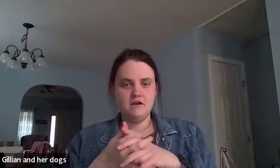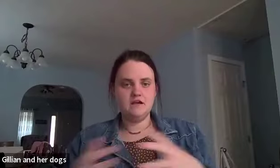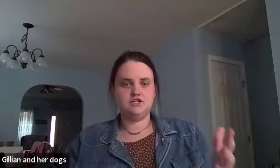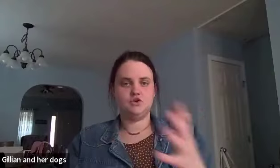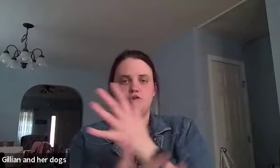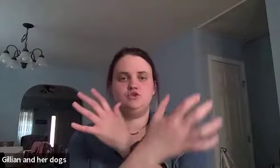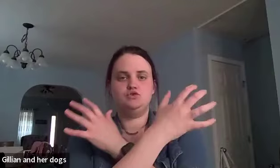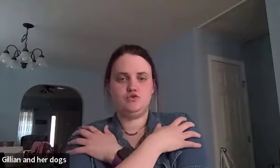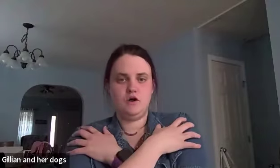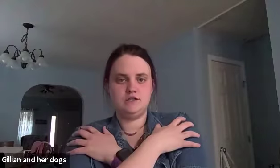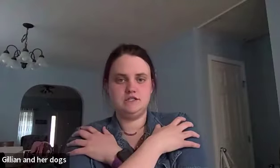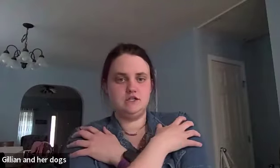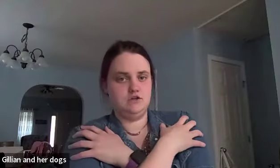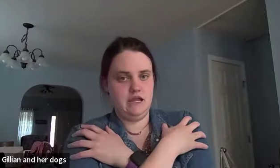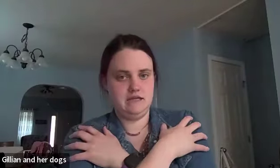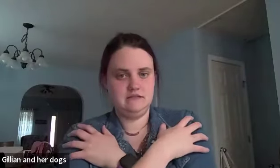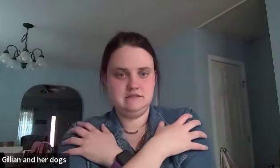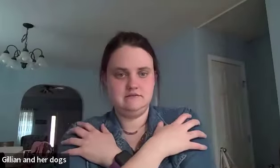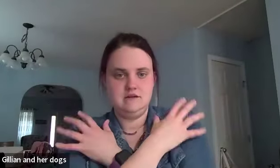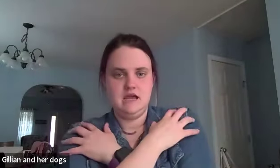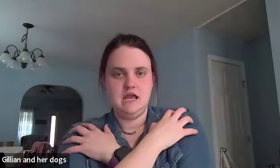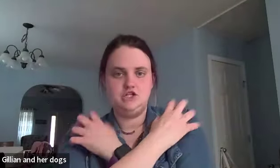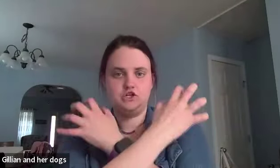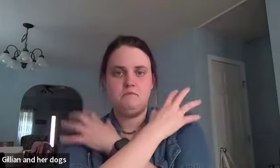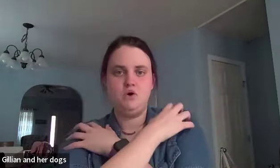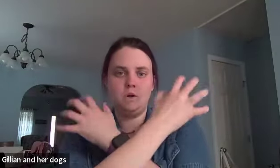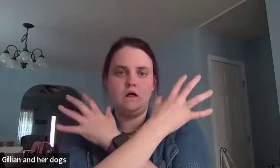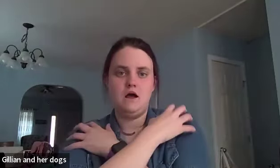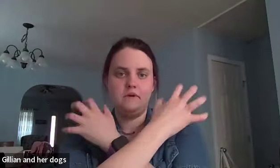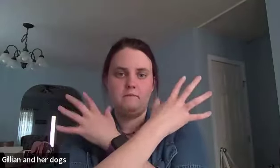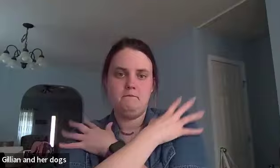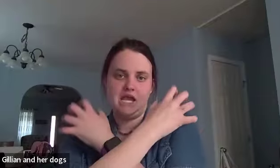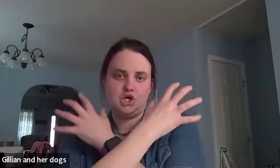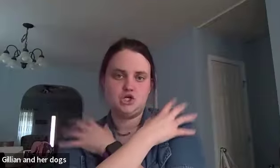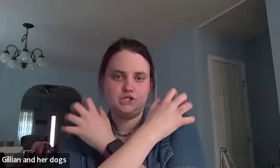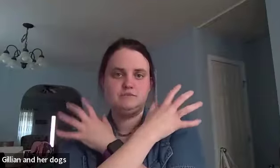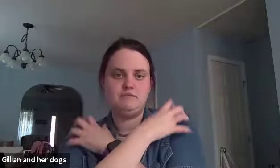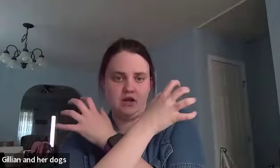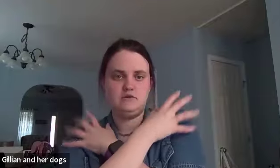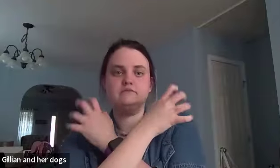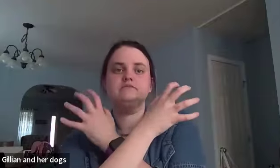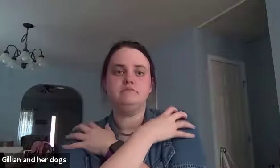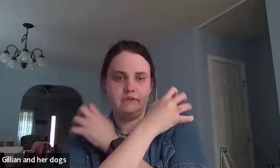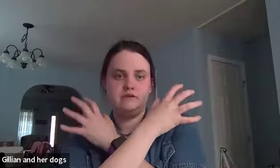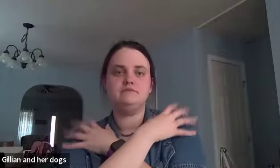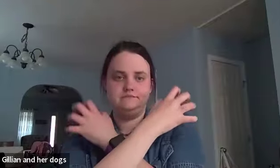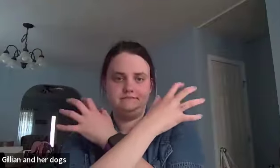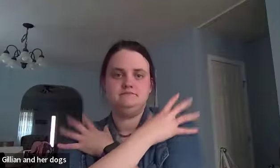bear is you're going to cross your hands and you're going to pull up. Bear, bear, bear,